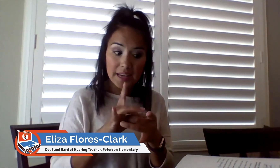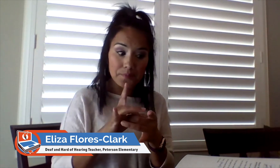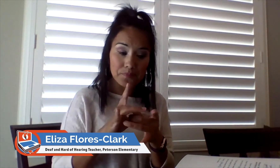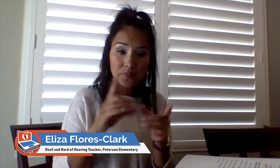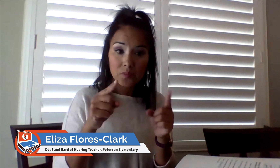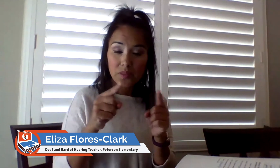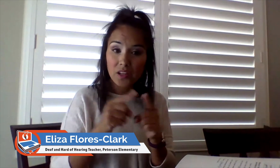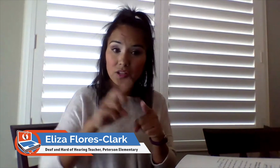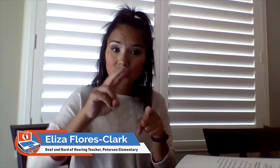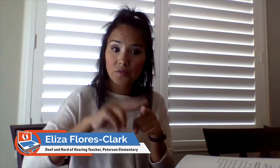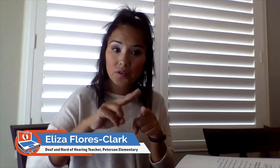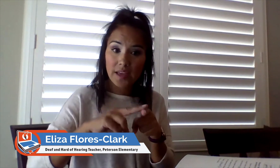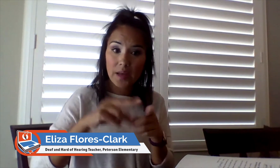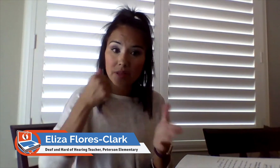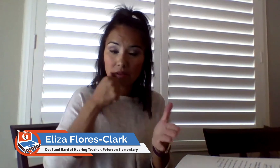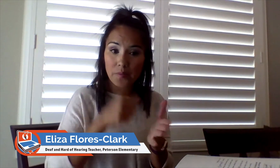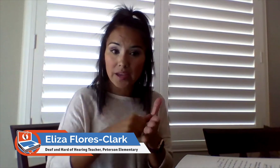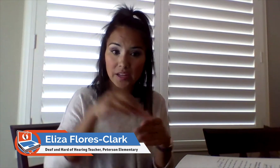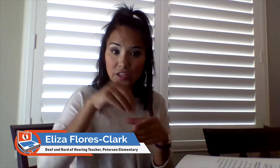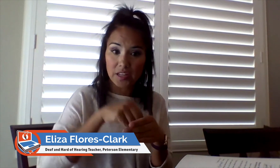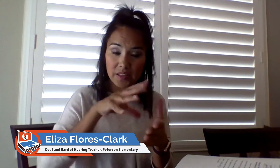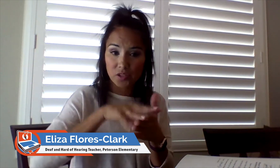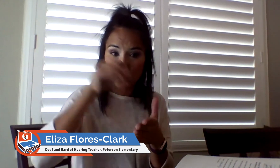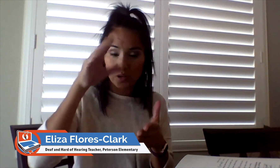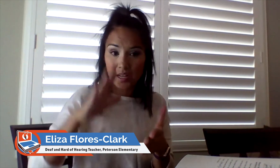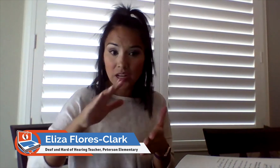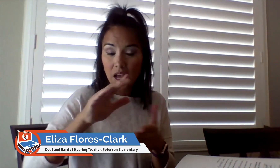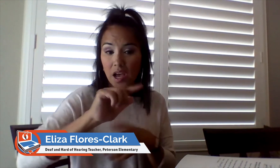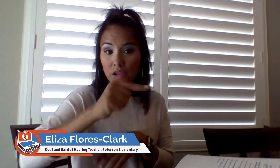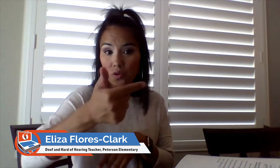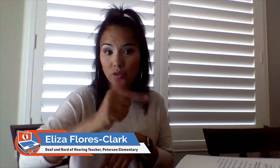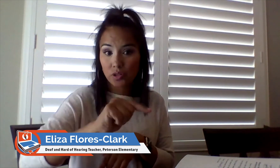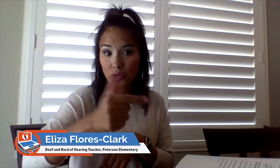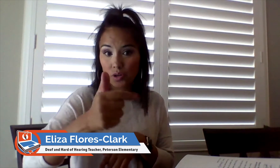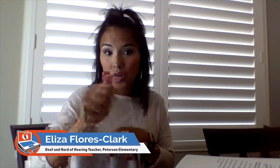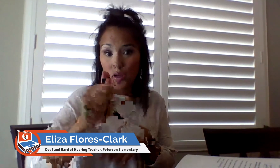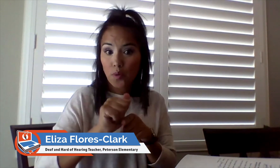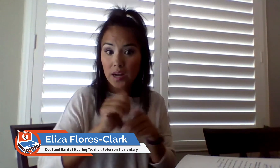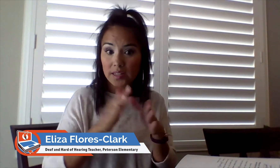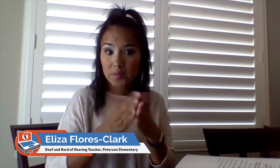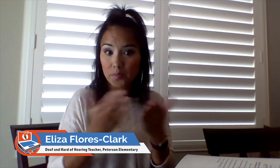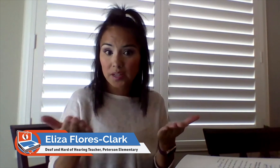them to the vocabulary page in the Student Your Turn practice book.